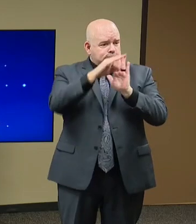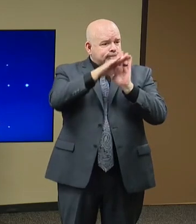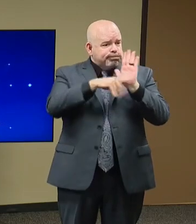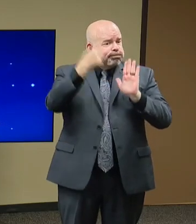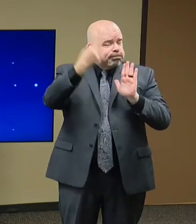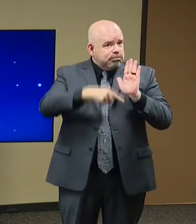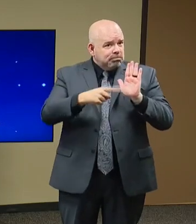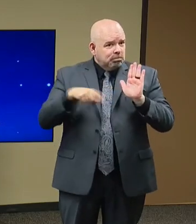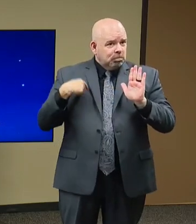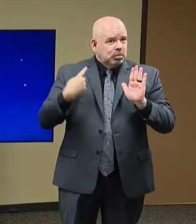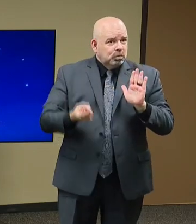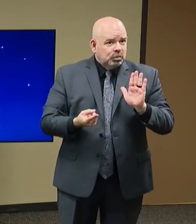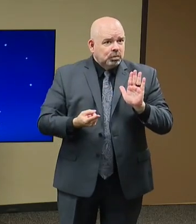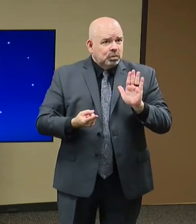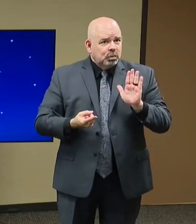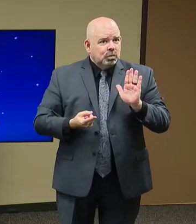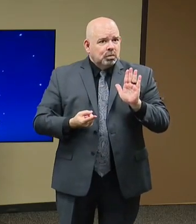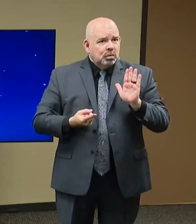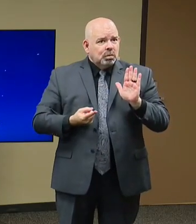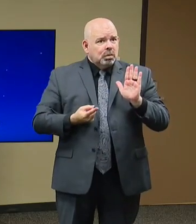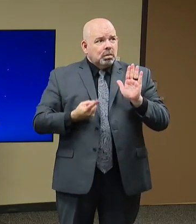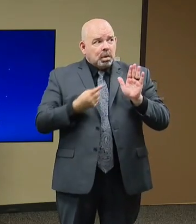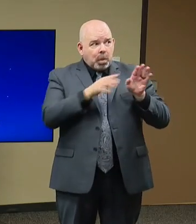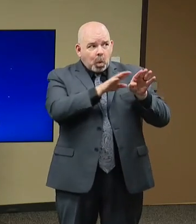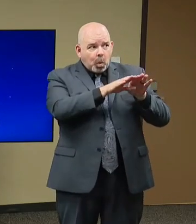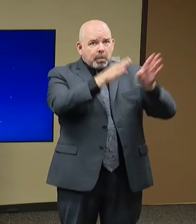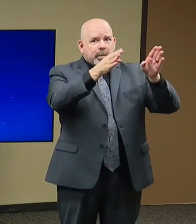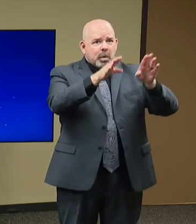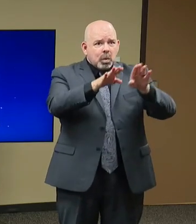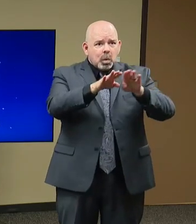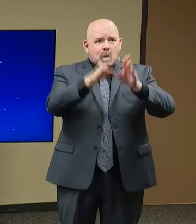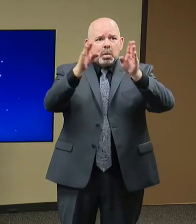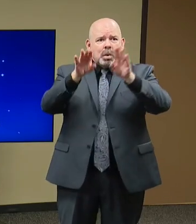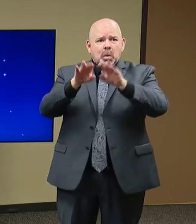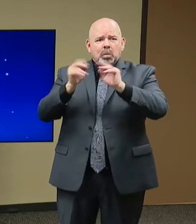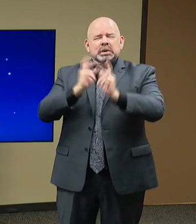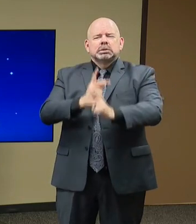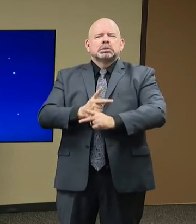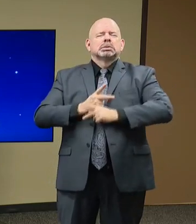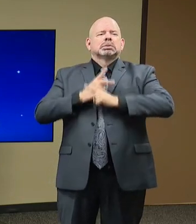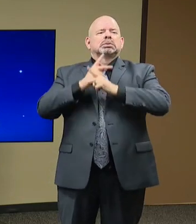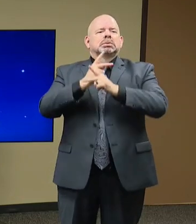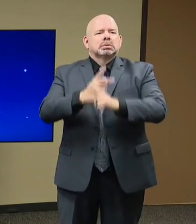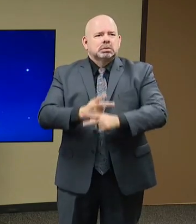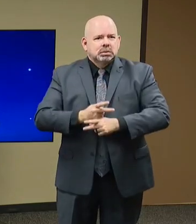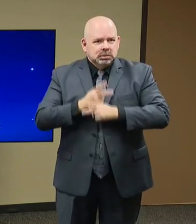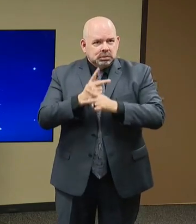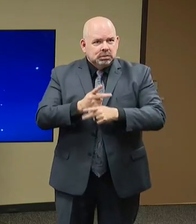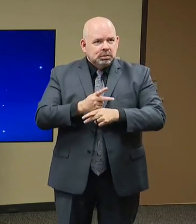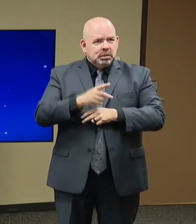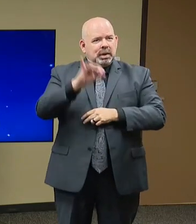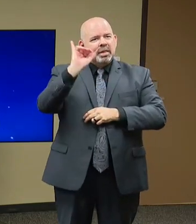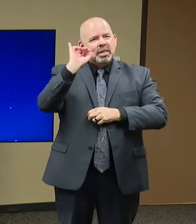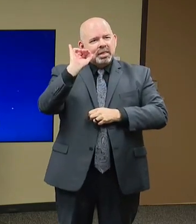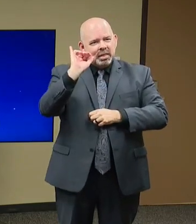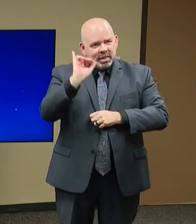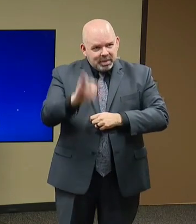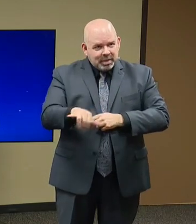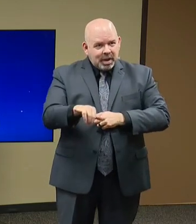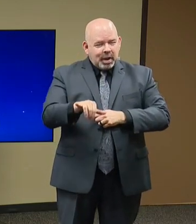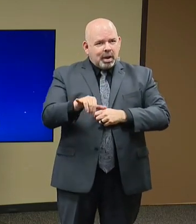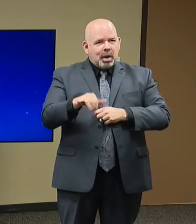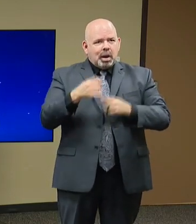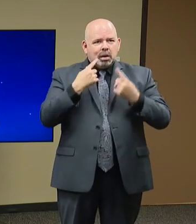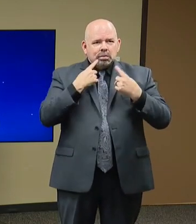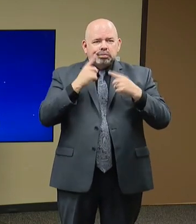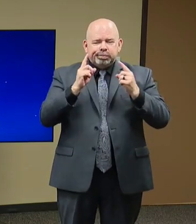you can do a lot of things, but there are people who are looking for what's recommended. And so that's where this fits a role. We're putting